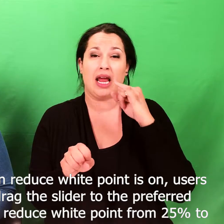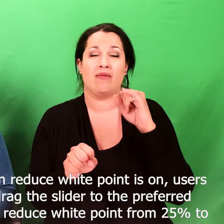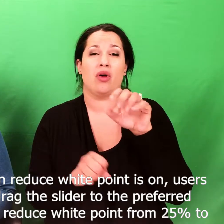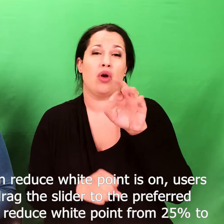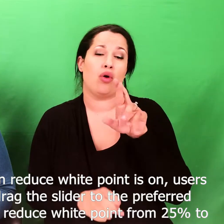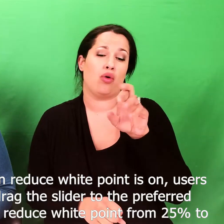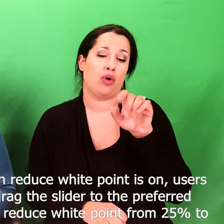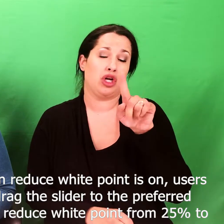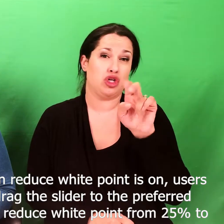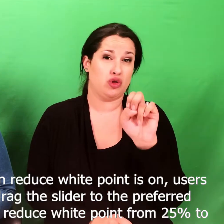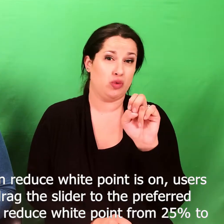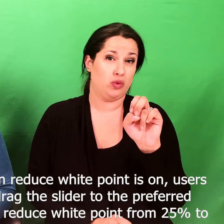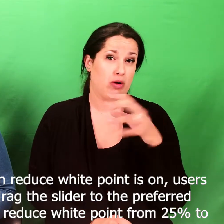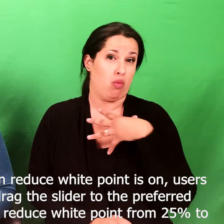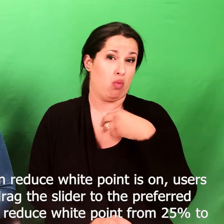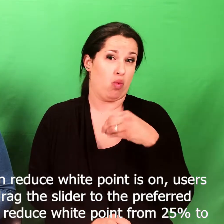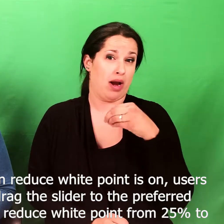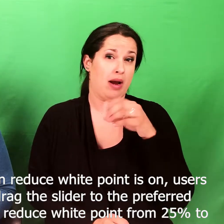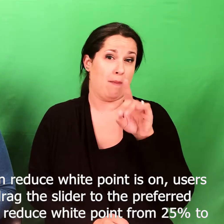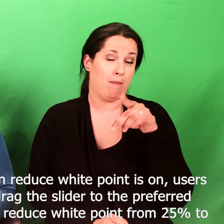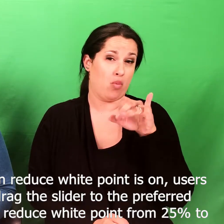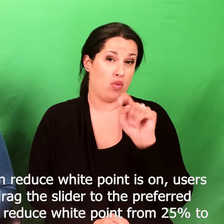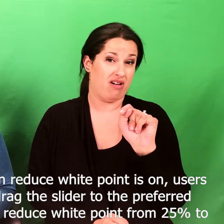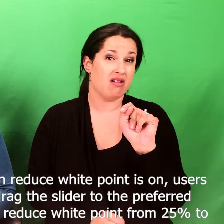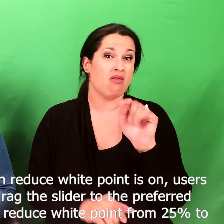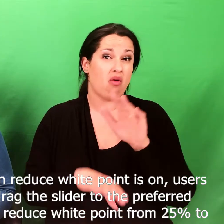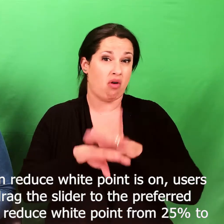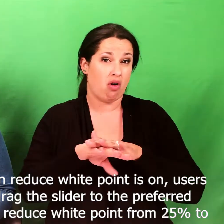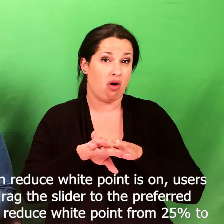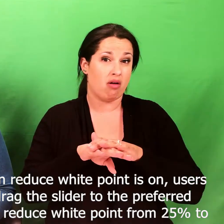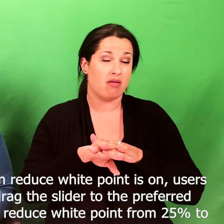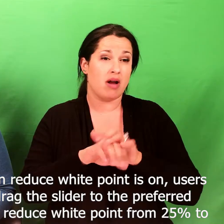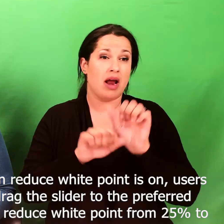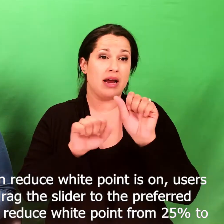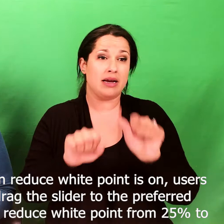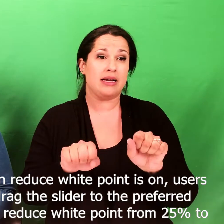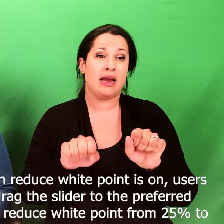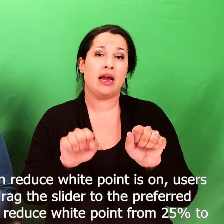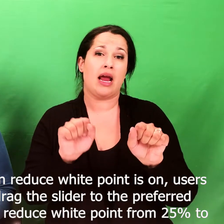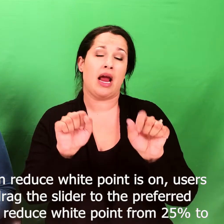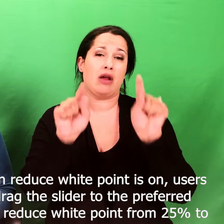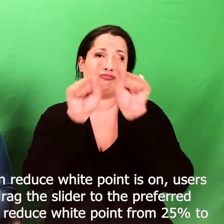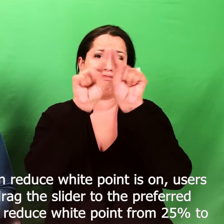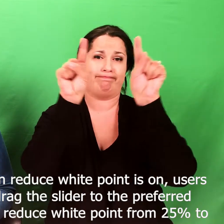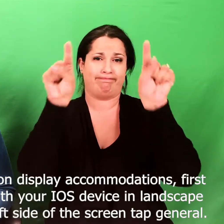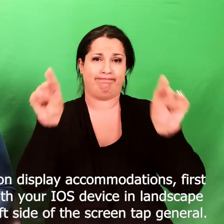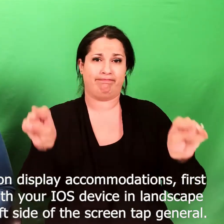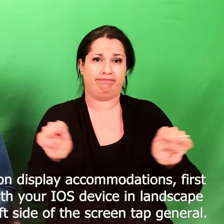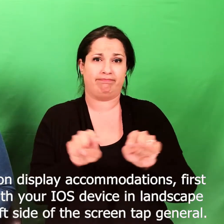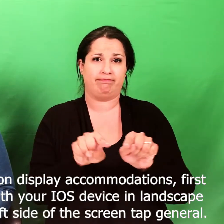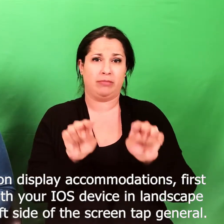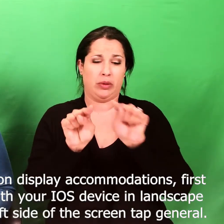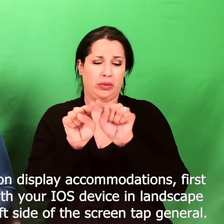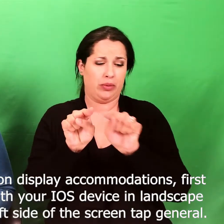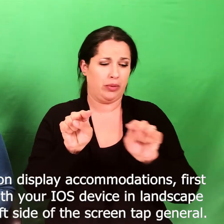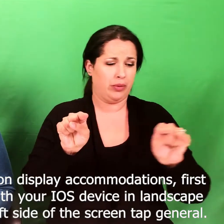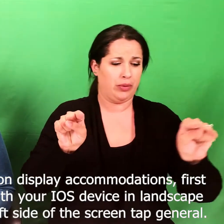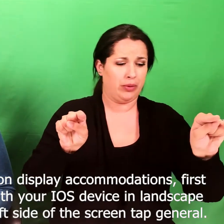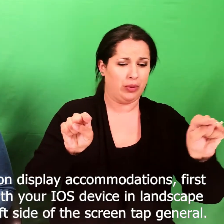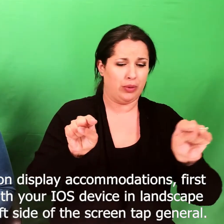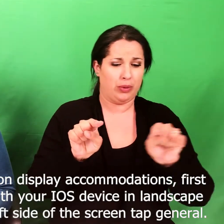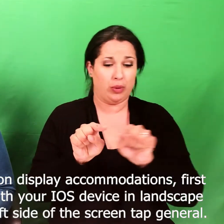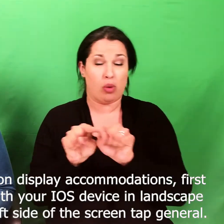drag the slider to the preferred setting. You can reduce white point from 25% to